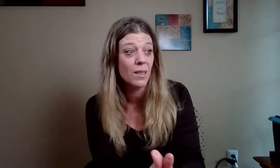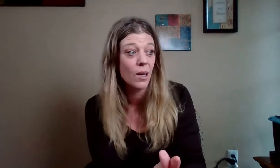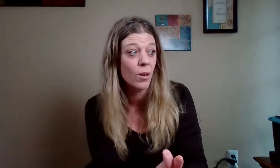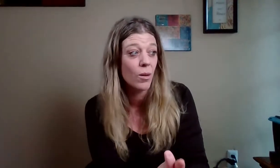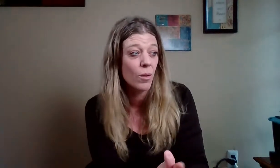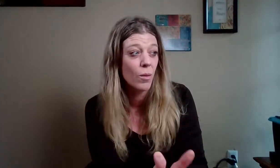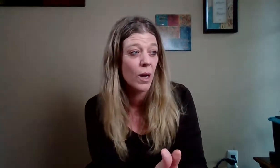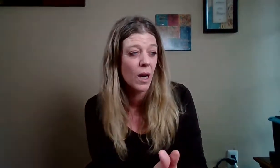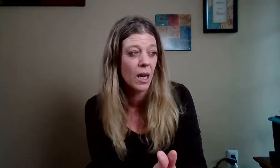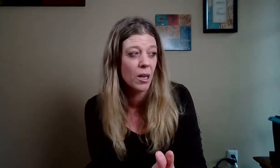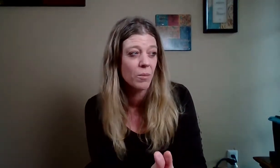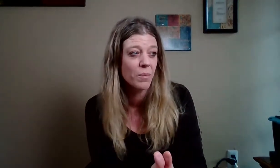So